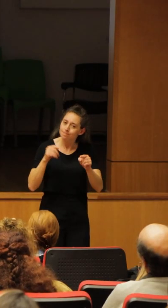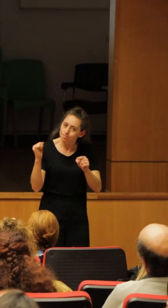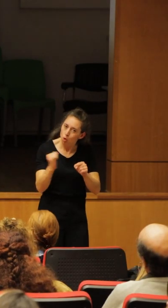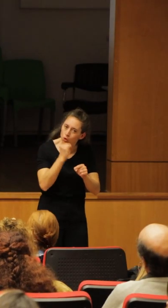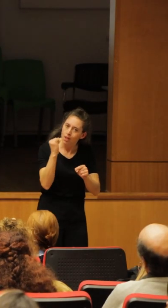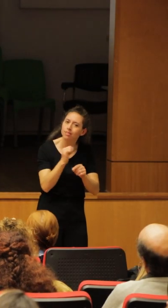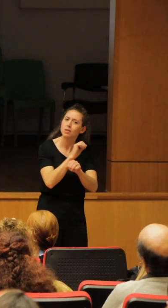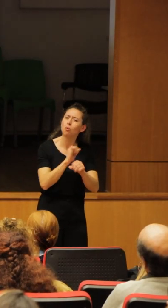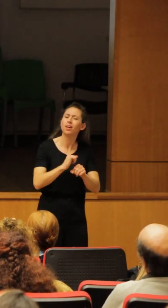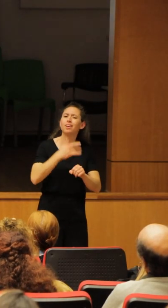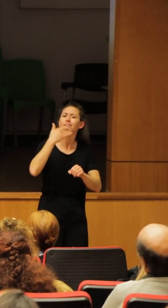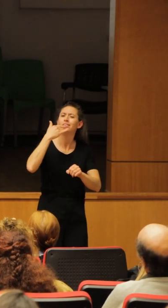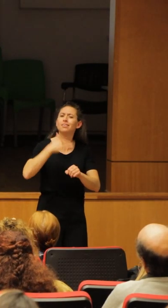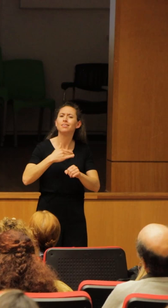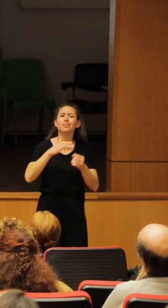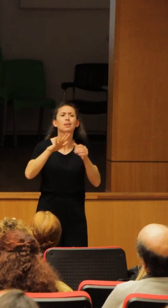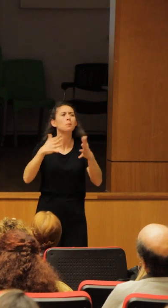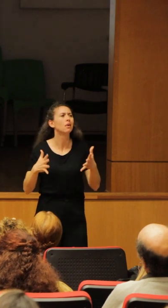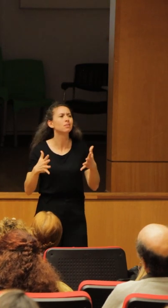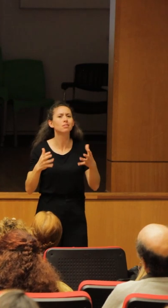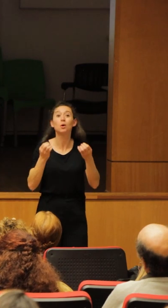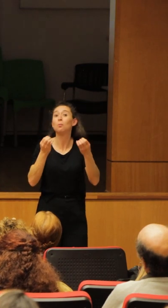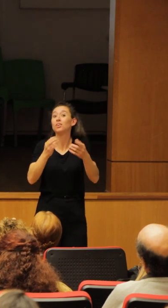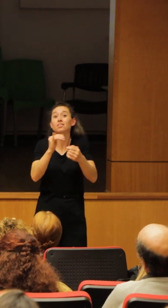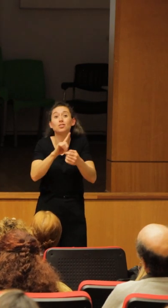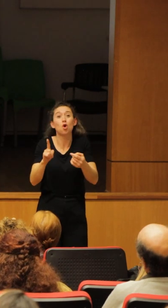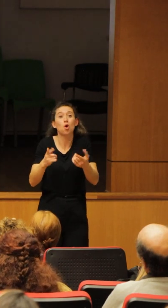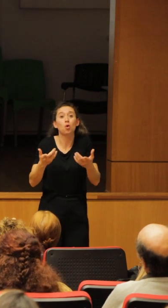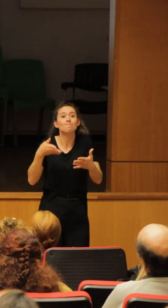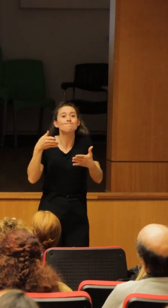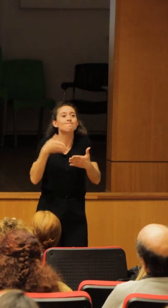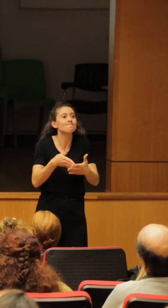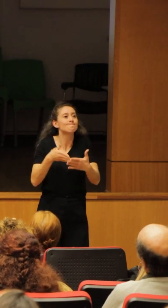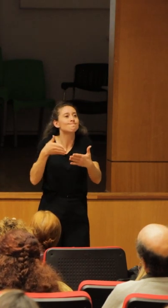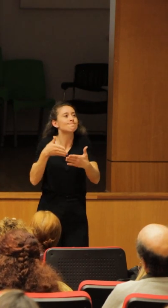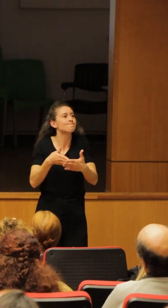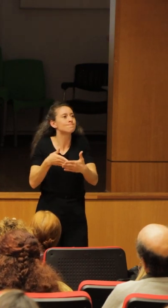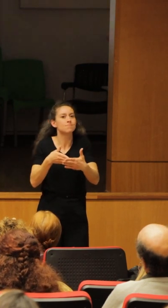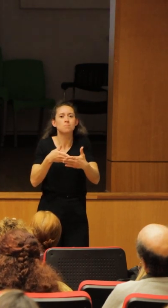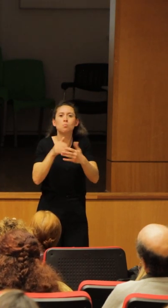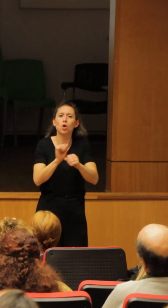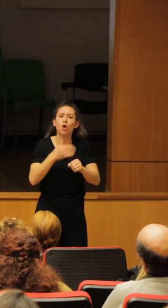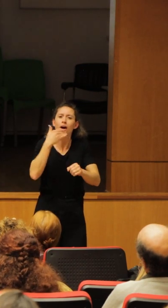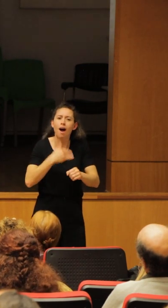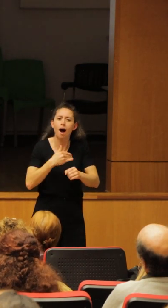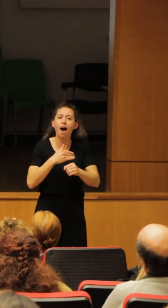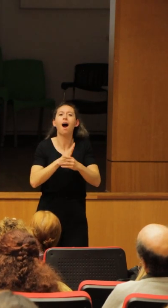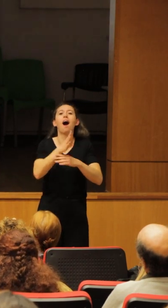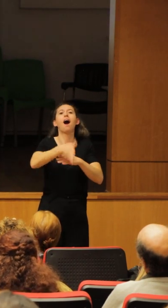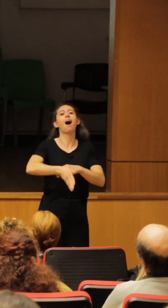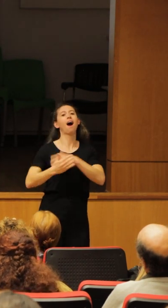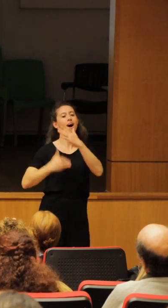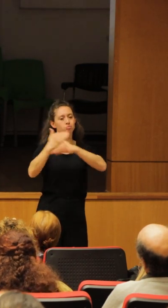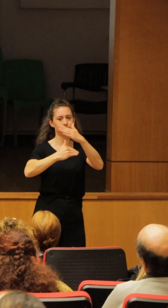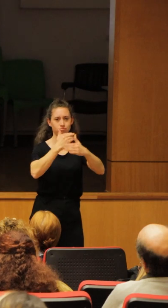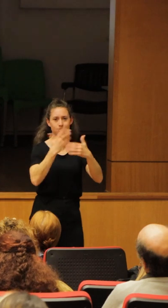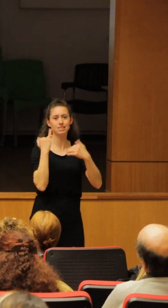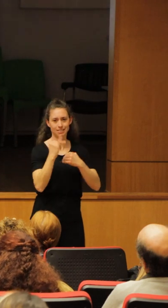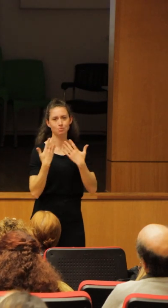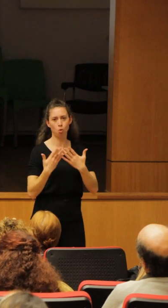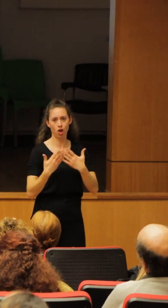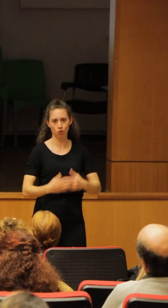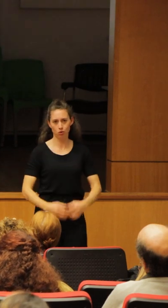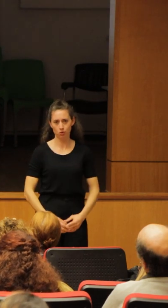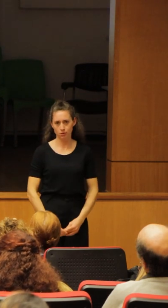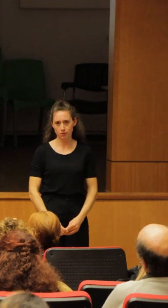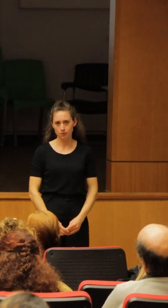que encontremos el sentido de lo que sucede, porque si no, quedamos trabados hasta que encontramos el sentido para poder empezar a avanzar. And this is where we